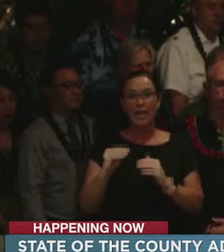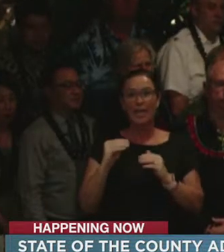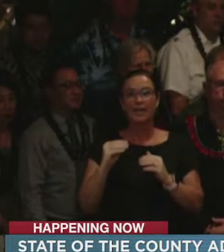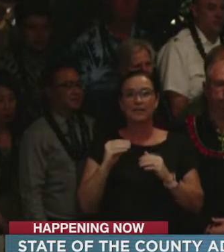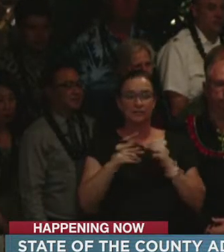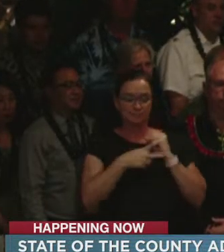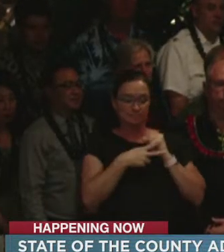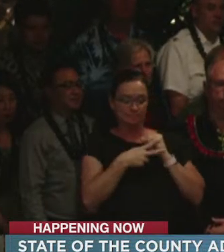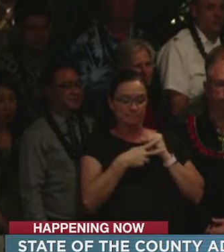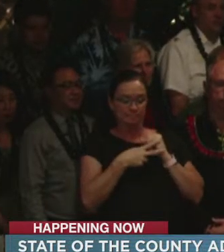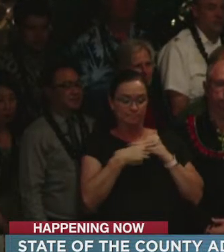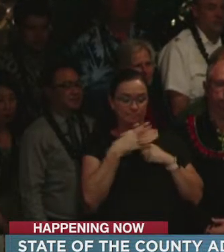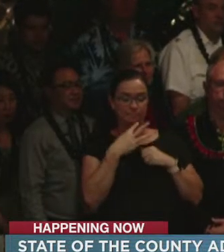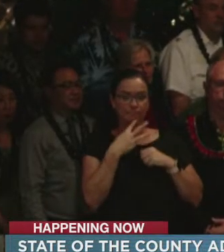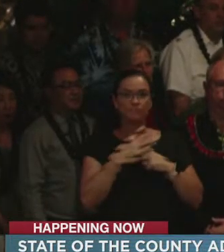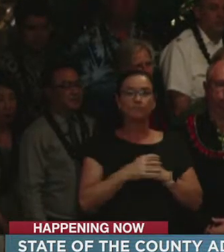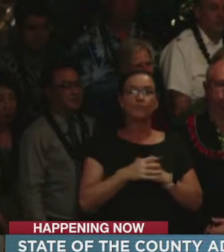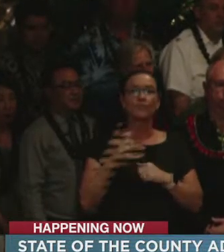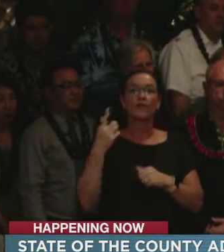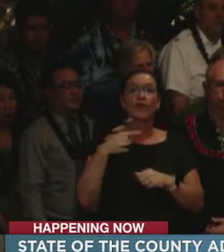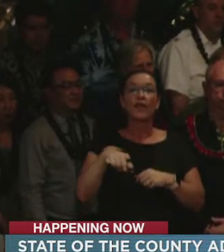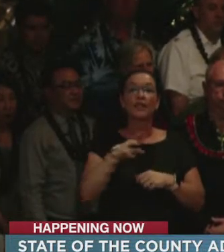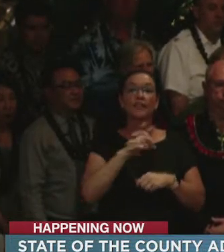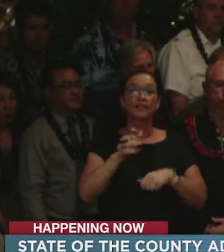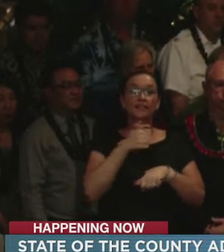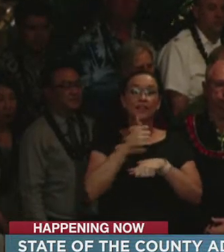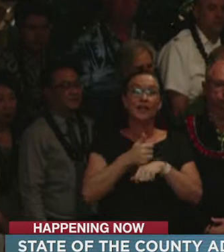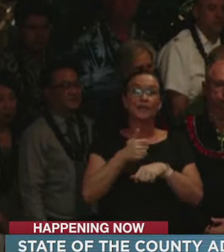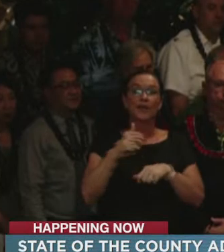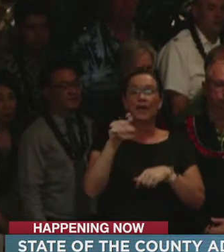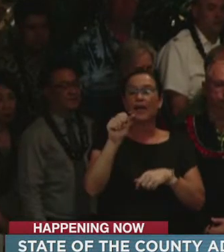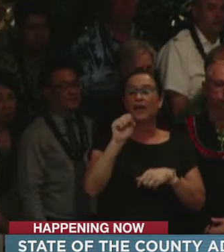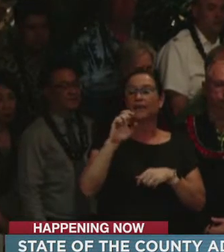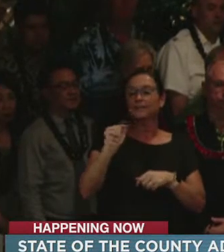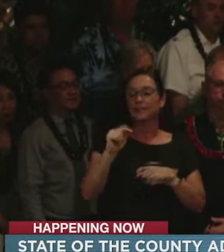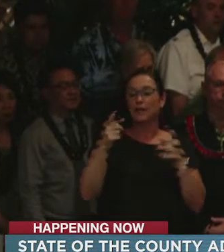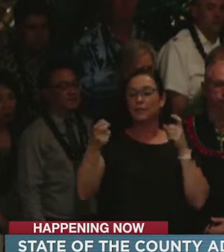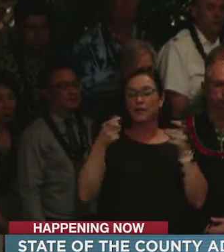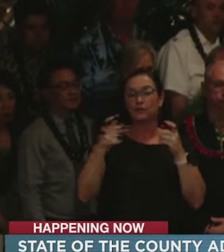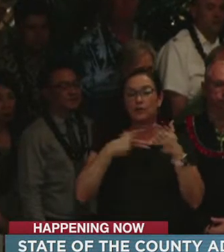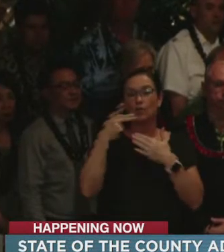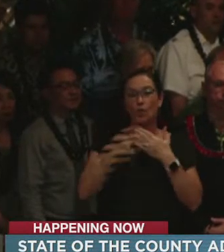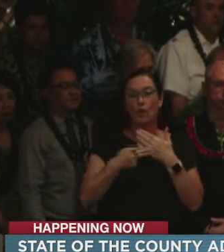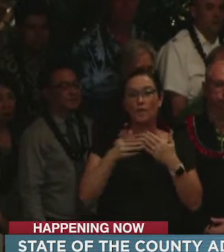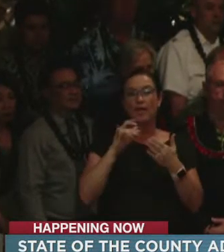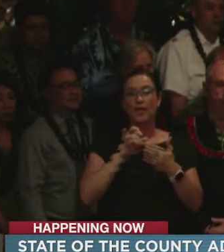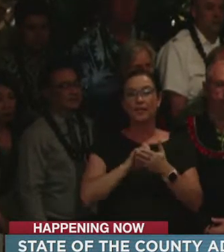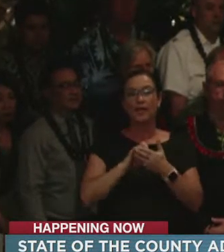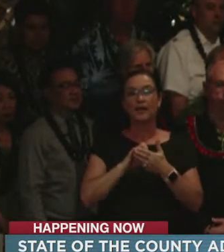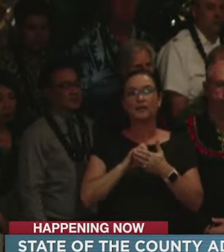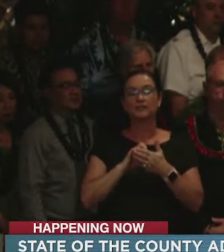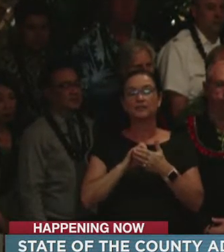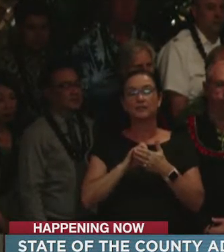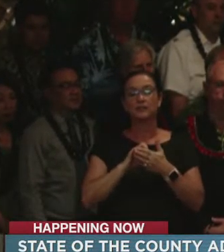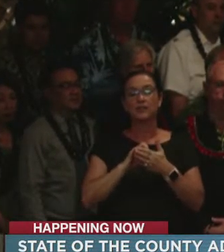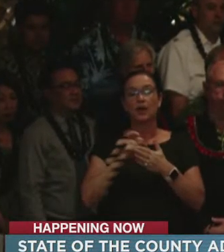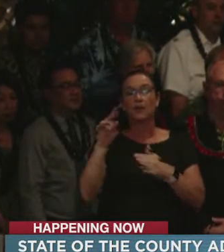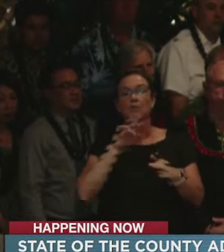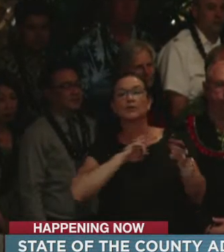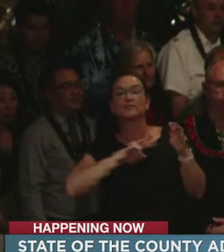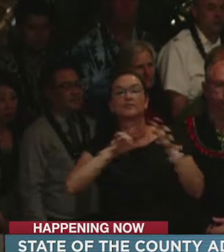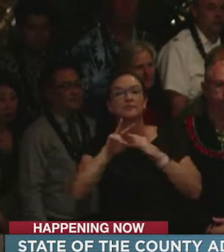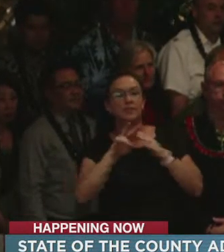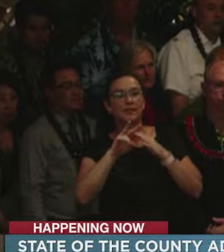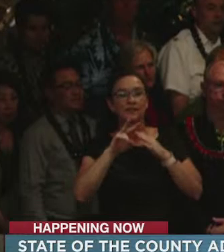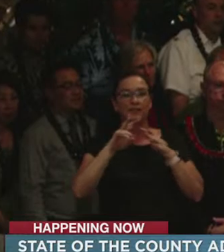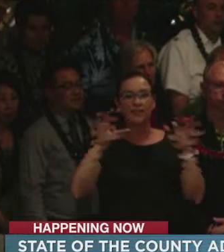also begun planning to implement an asset management program, which would be a proactive, preventative, and predictive maintenance program